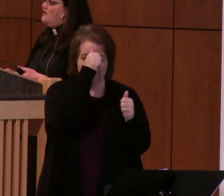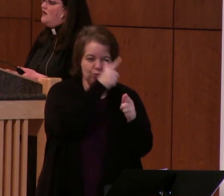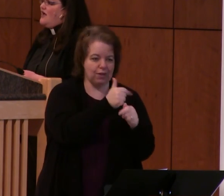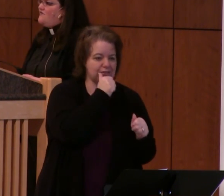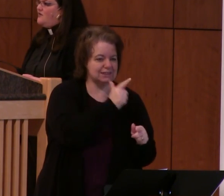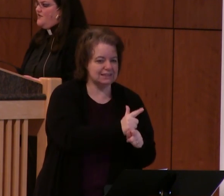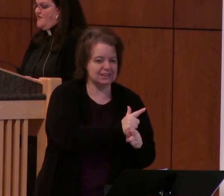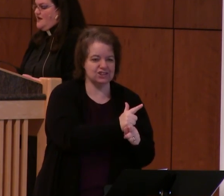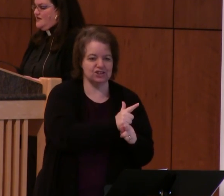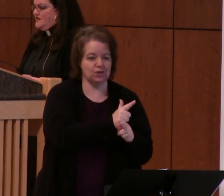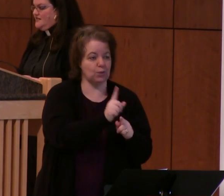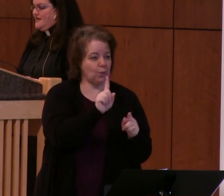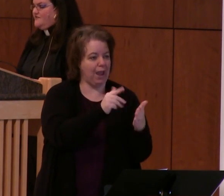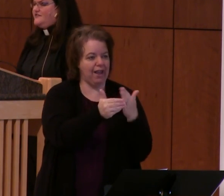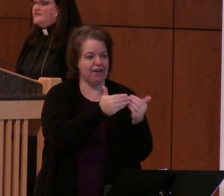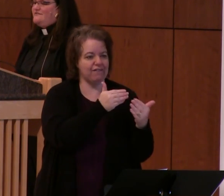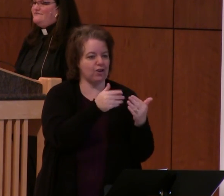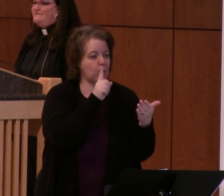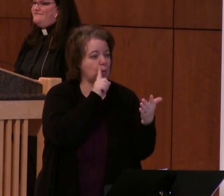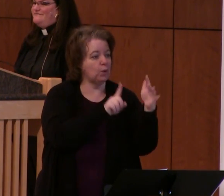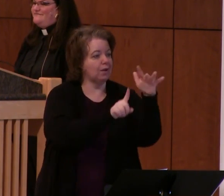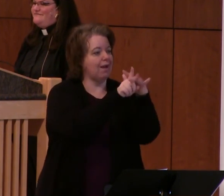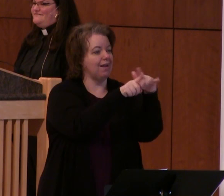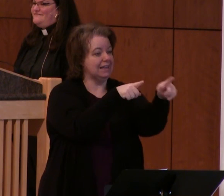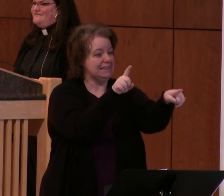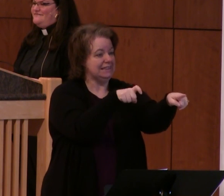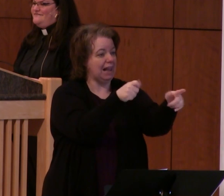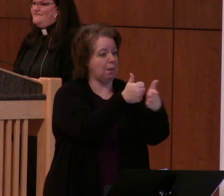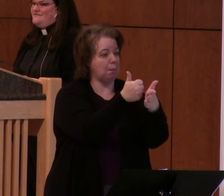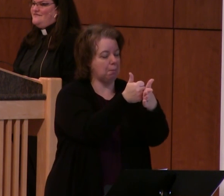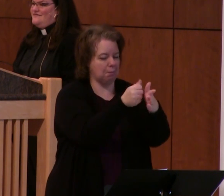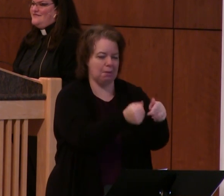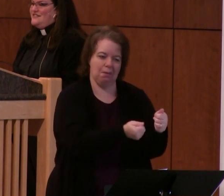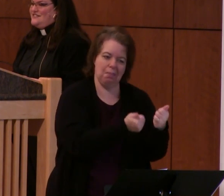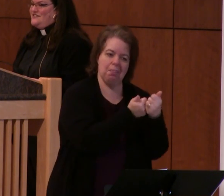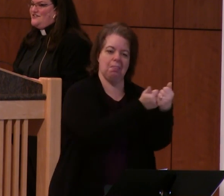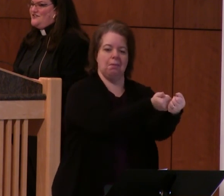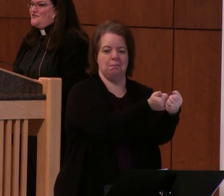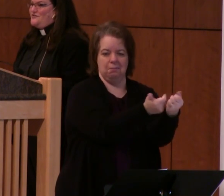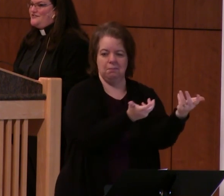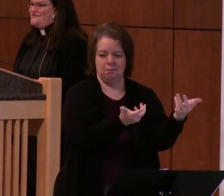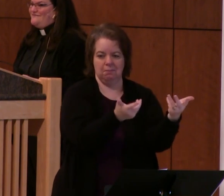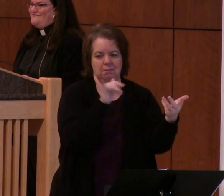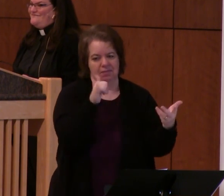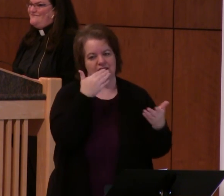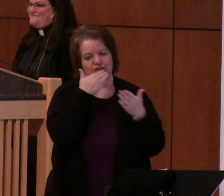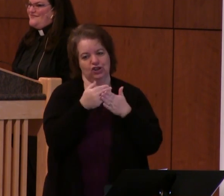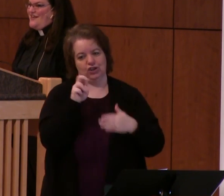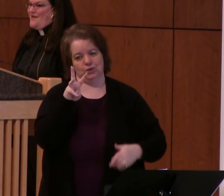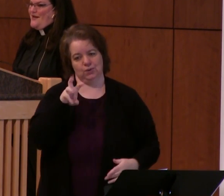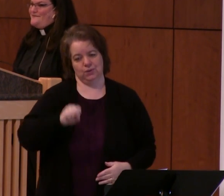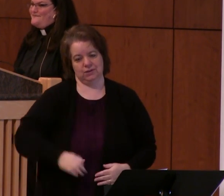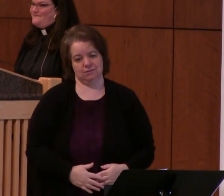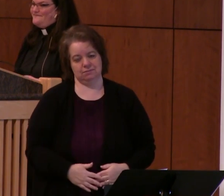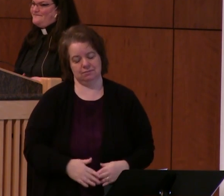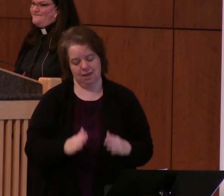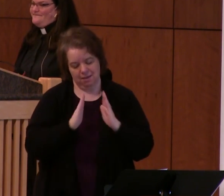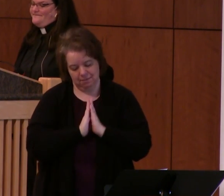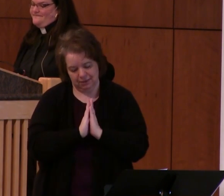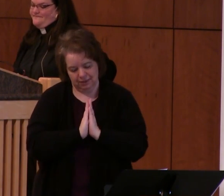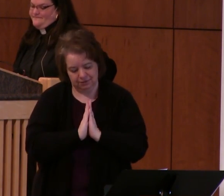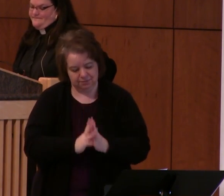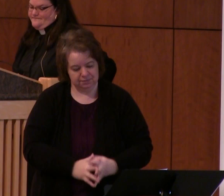sisters, wherever we find ourselves. This is the good news. Amen.